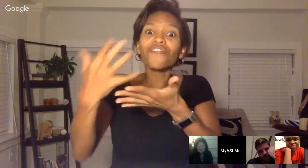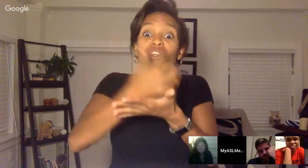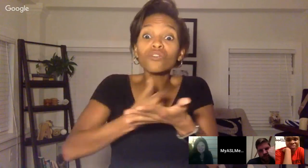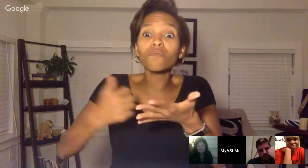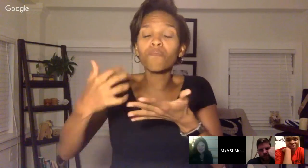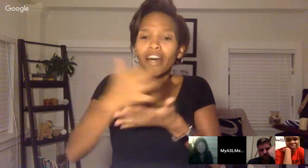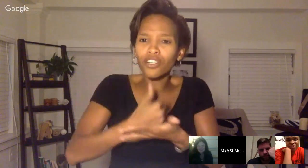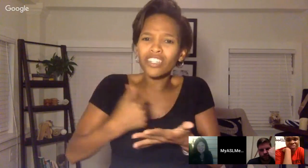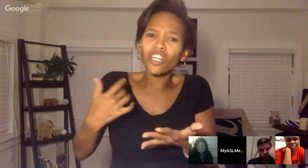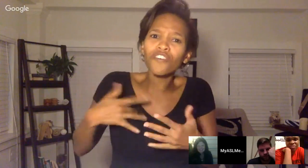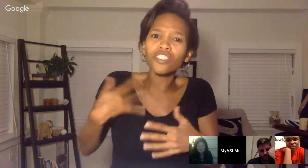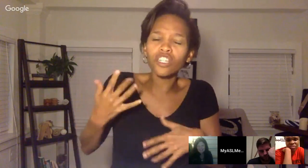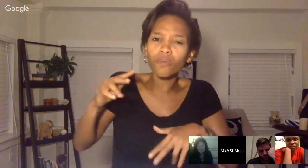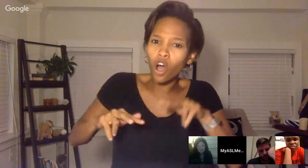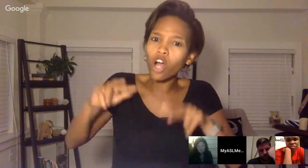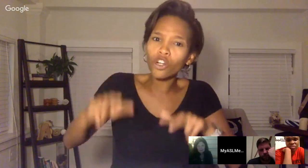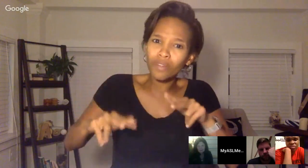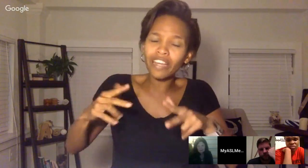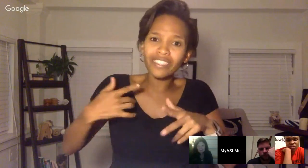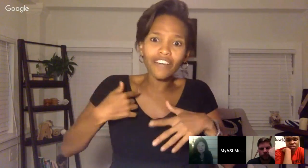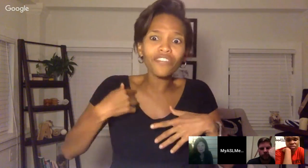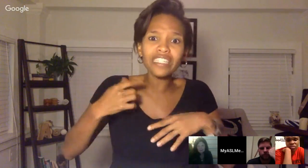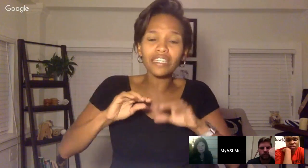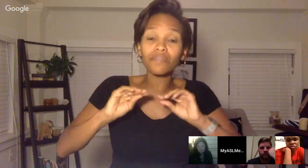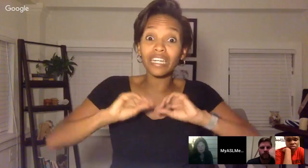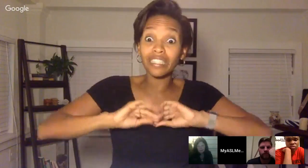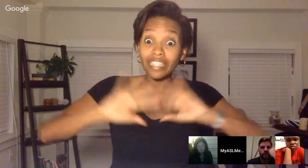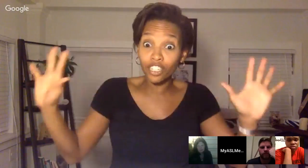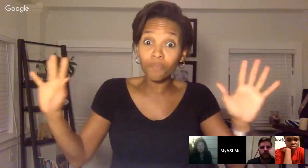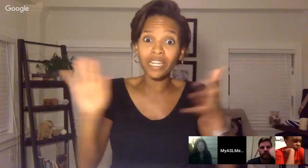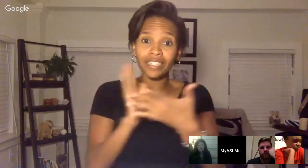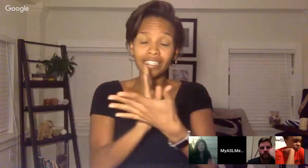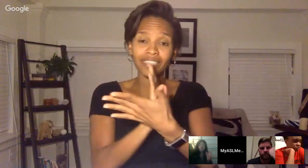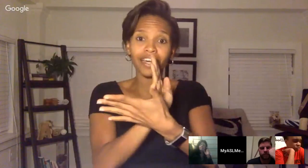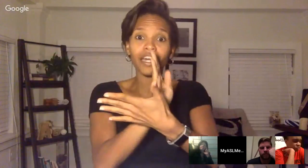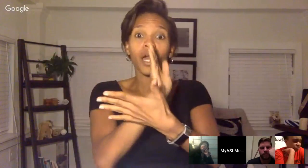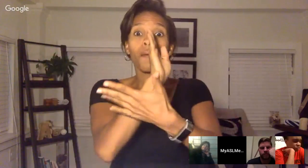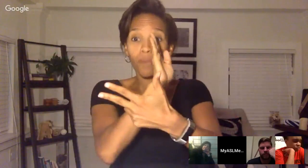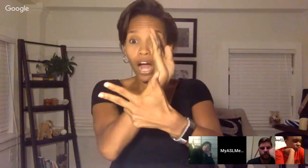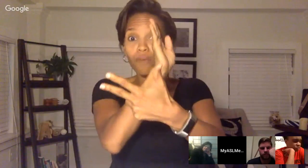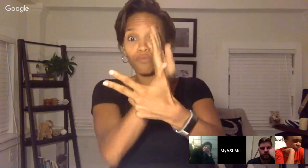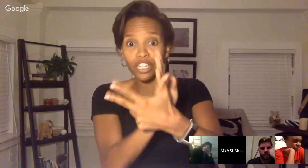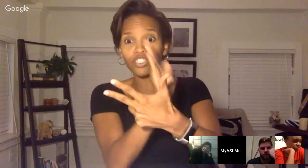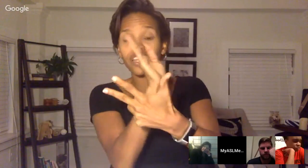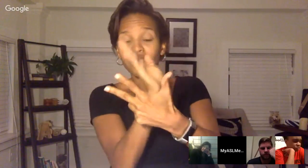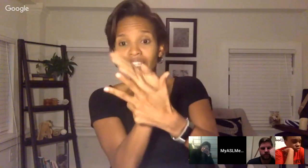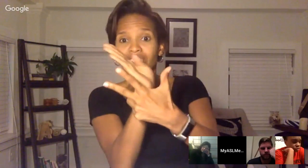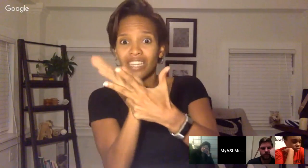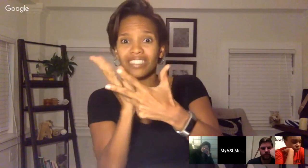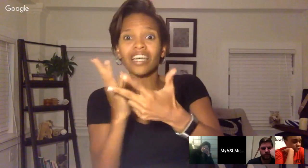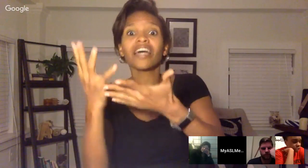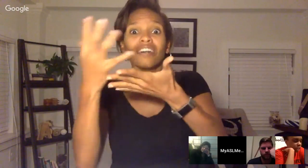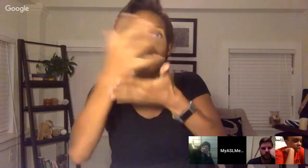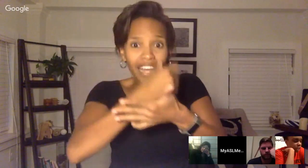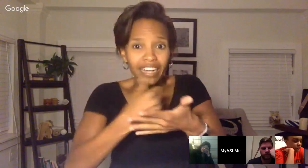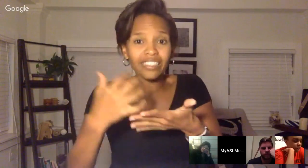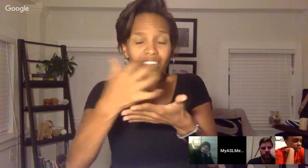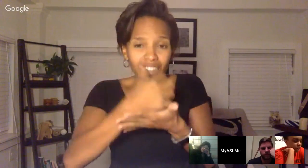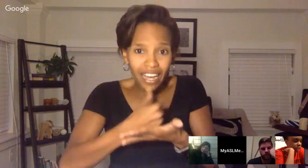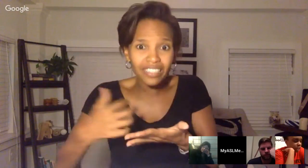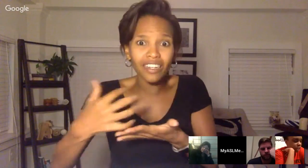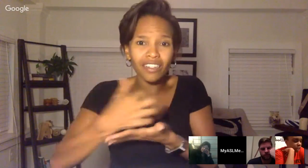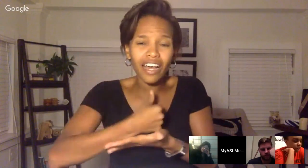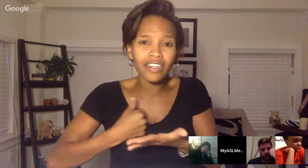That feels better. It still feels a little bit awkward, but it definitely seems clear because it's like, I'm researching these things,